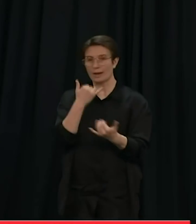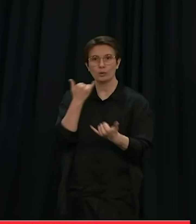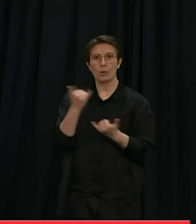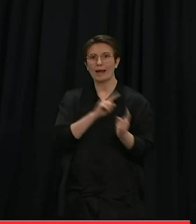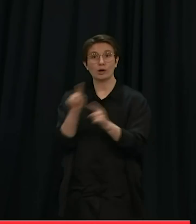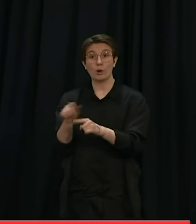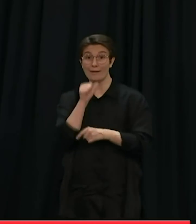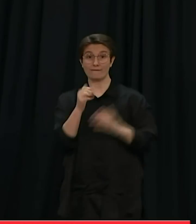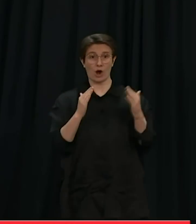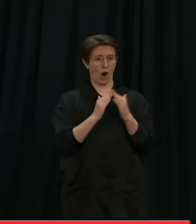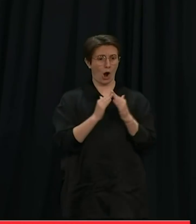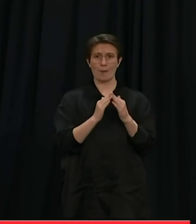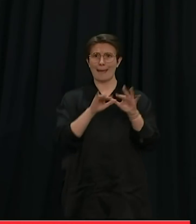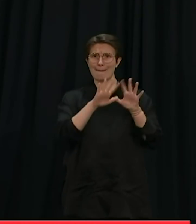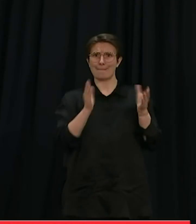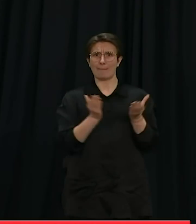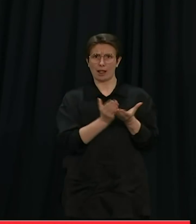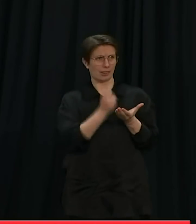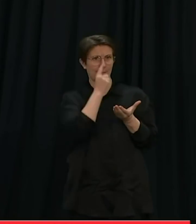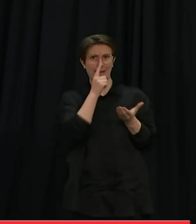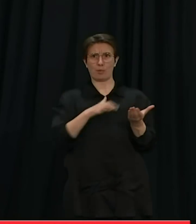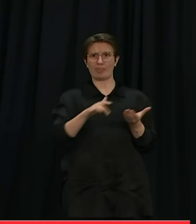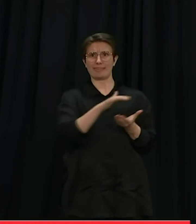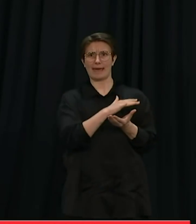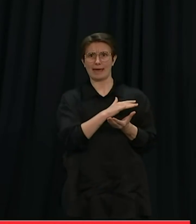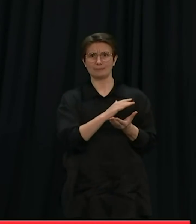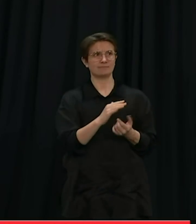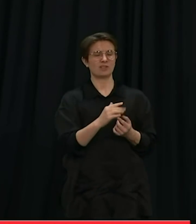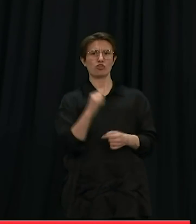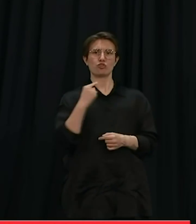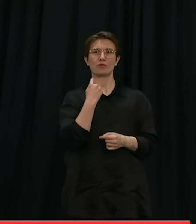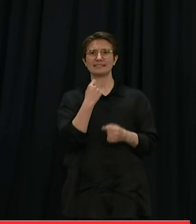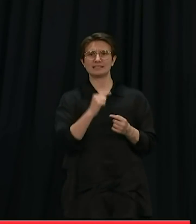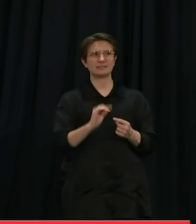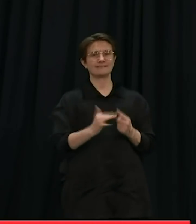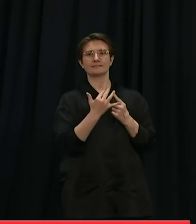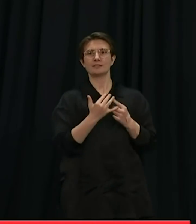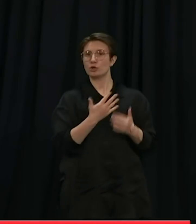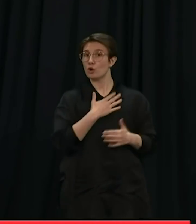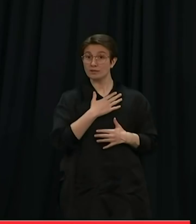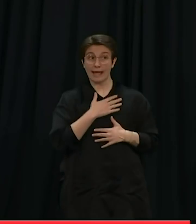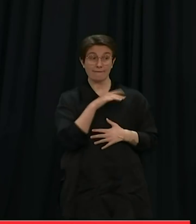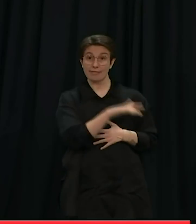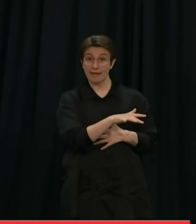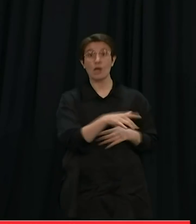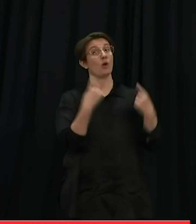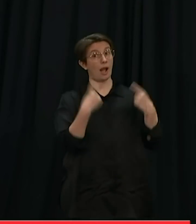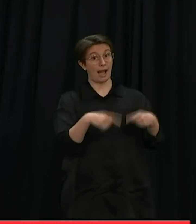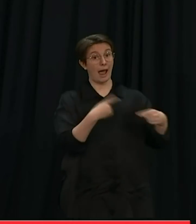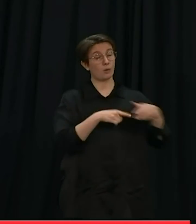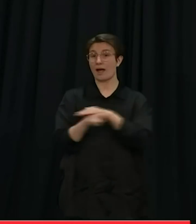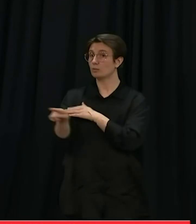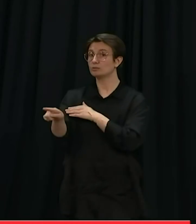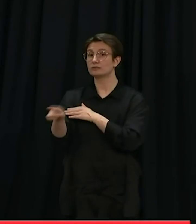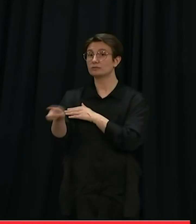home or in your bubble. I'm going to repeat that. If you are not safe at home, you can leave your bubble. If you